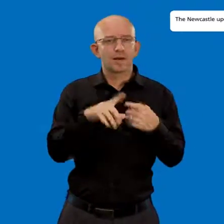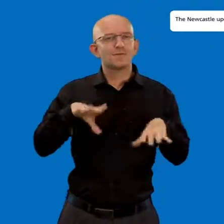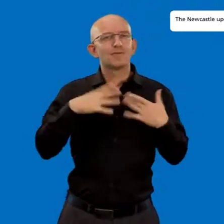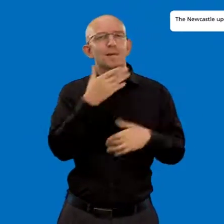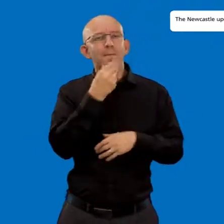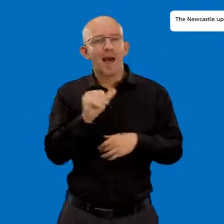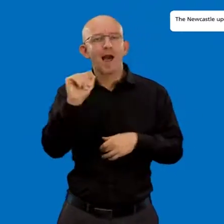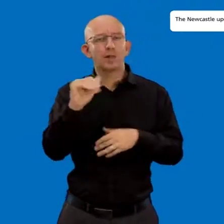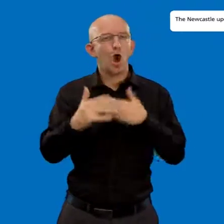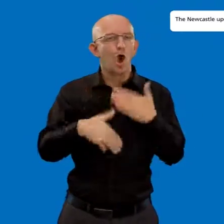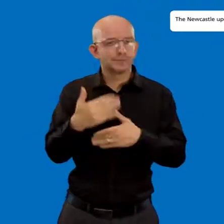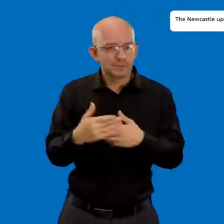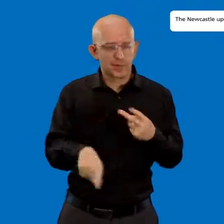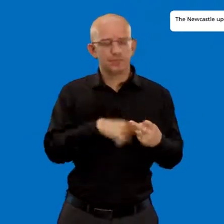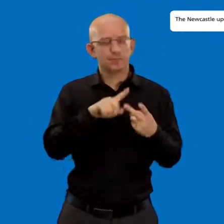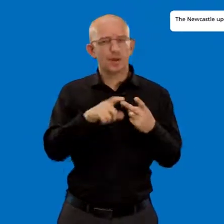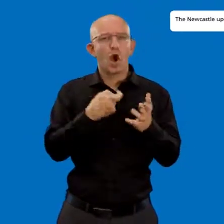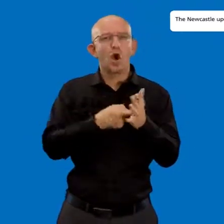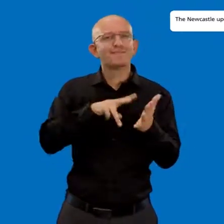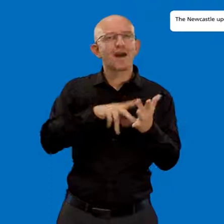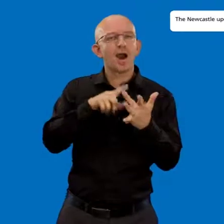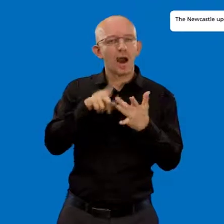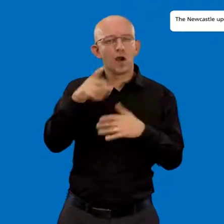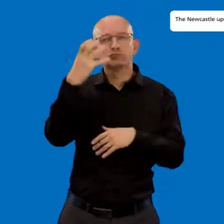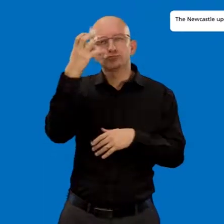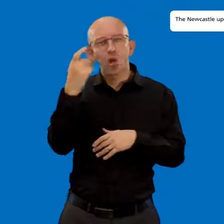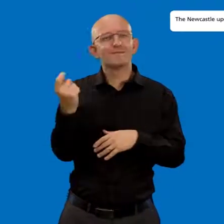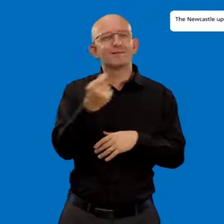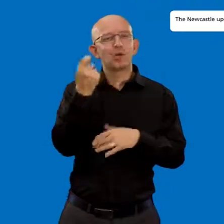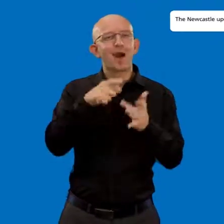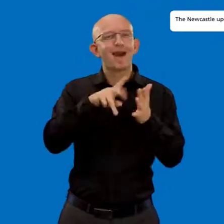the Freeman Hospital, the Royal Victoria Infirmary,